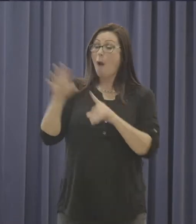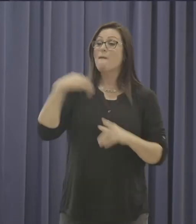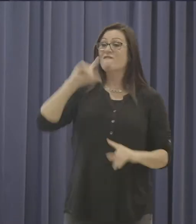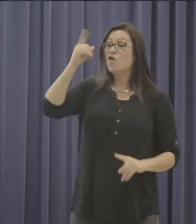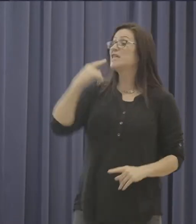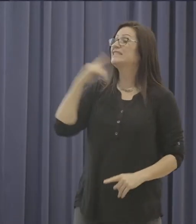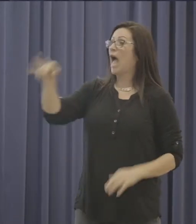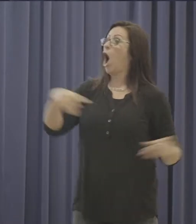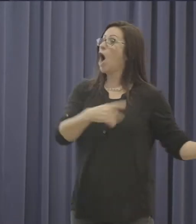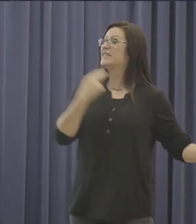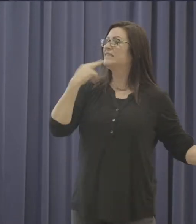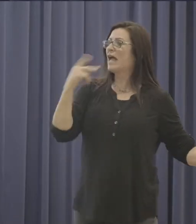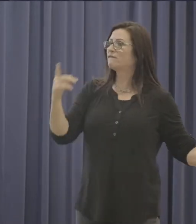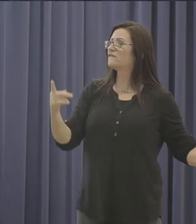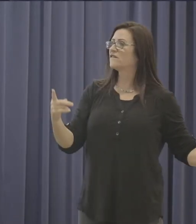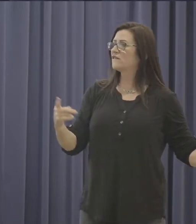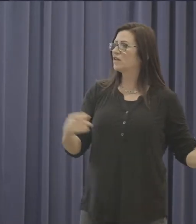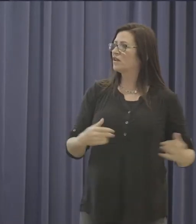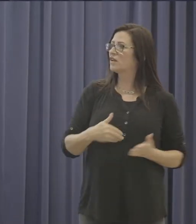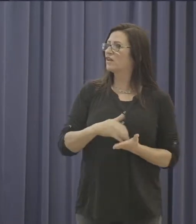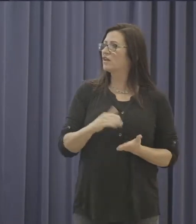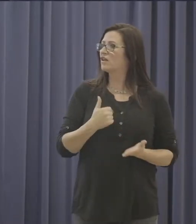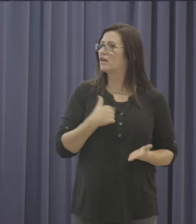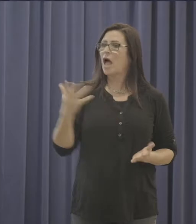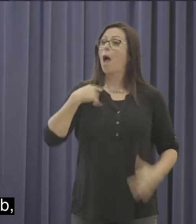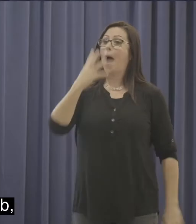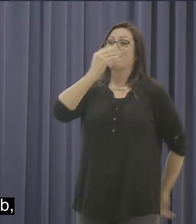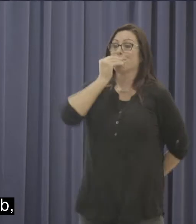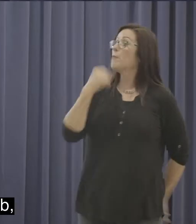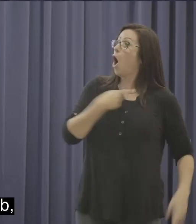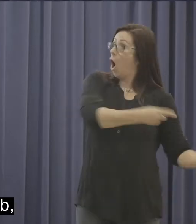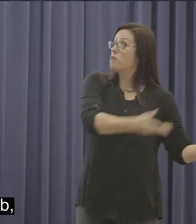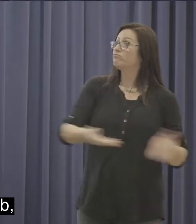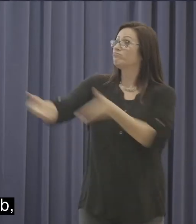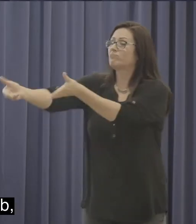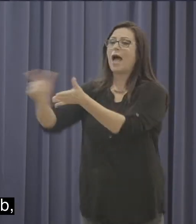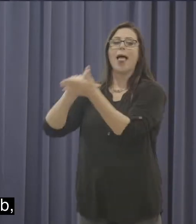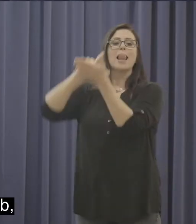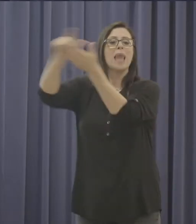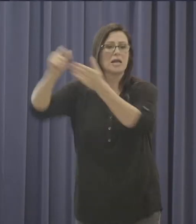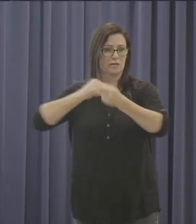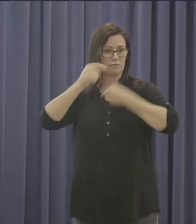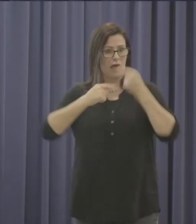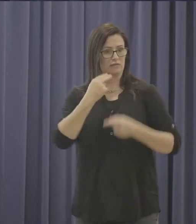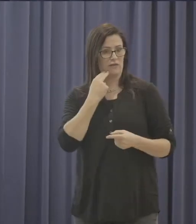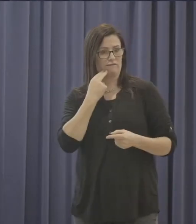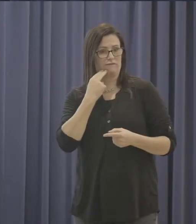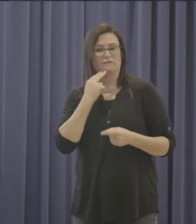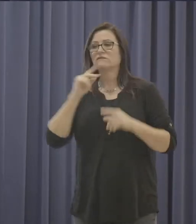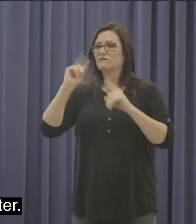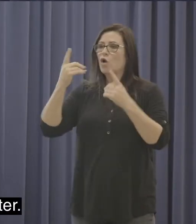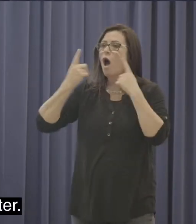to enrolment, as I've experienced some negativity around that. So I now allow him to trial at the club, then explain he's